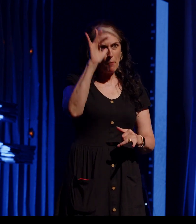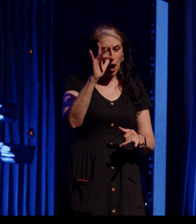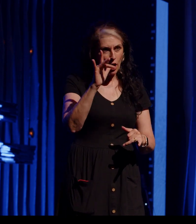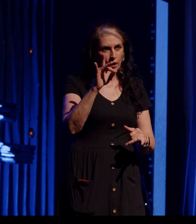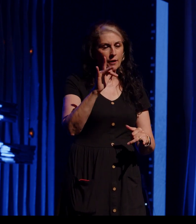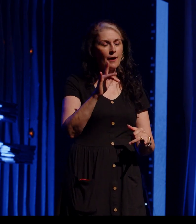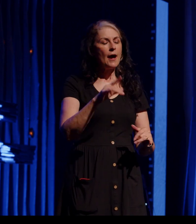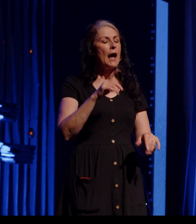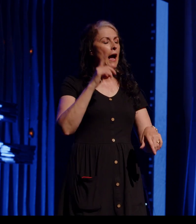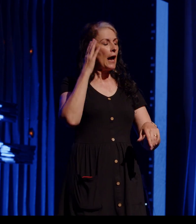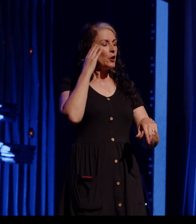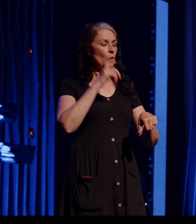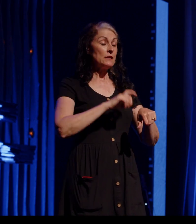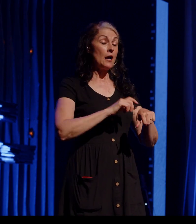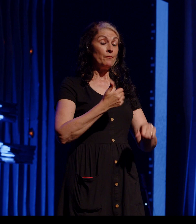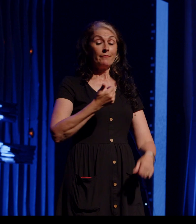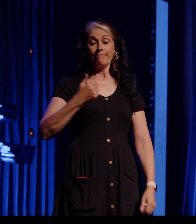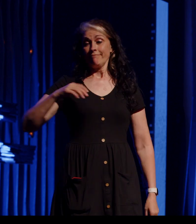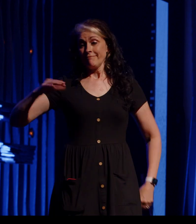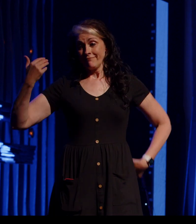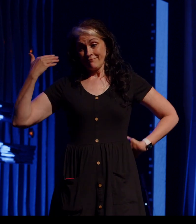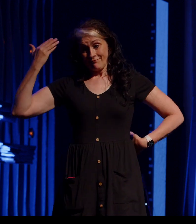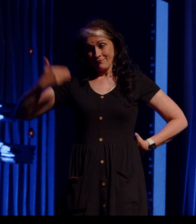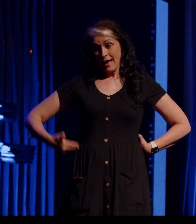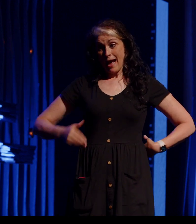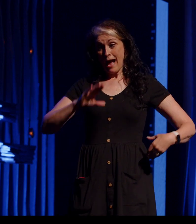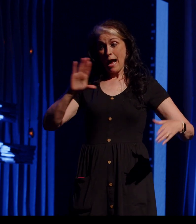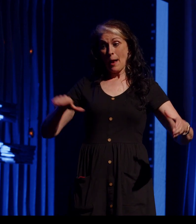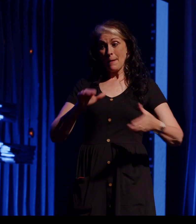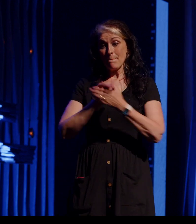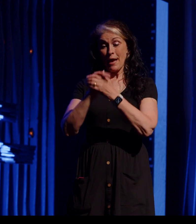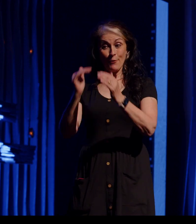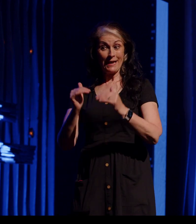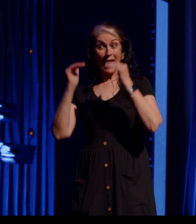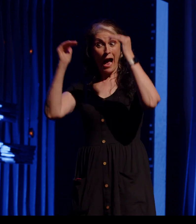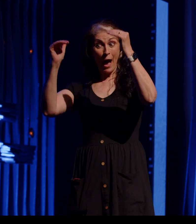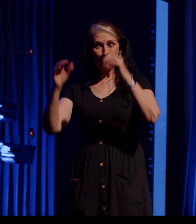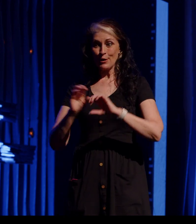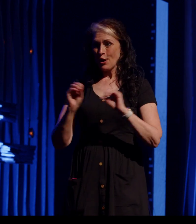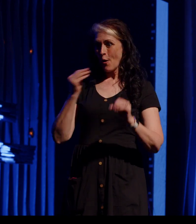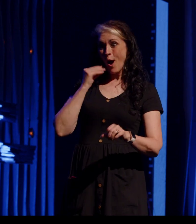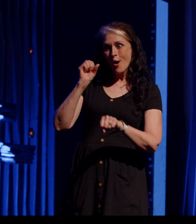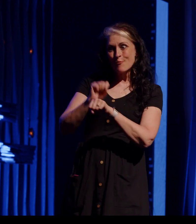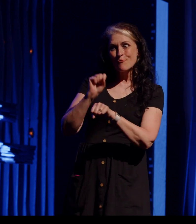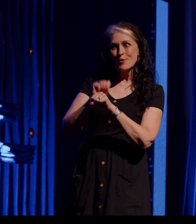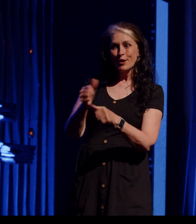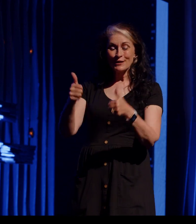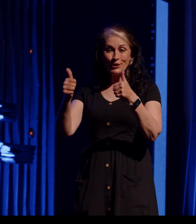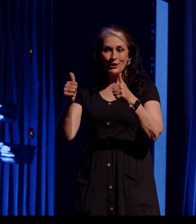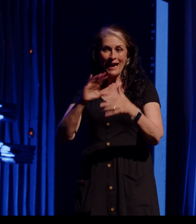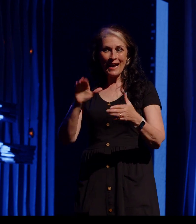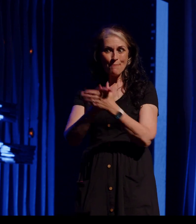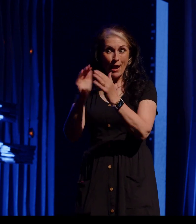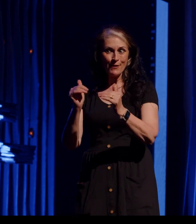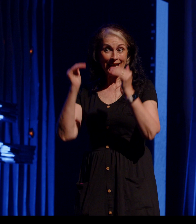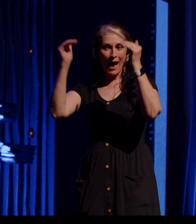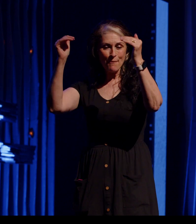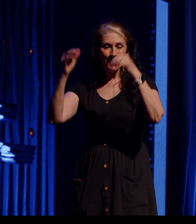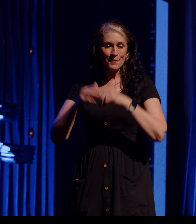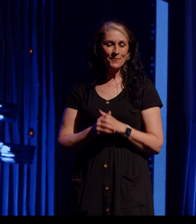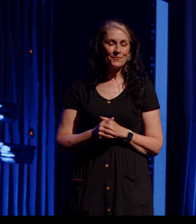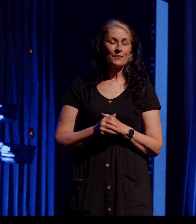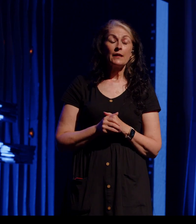Hey, I married up. How'd you guys do, okay? I didn't have to do any homework. It was all good. So, all